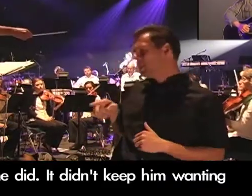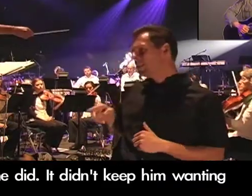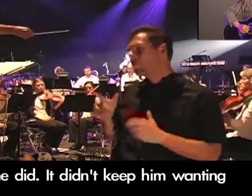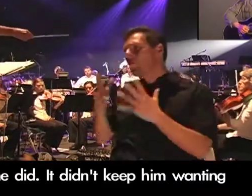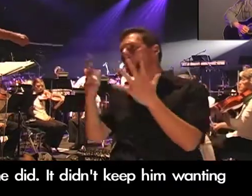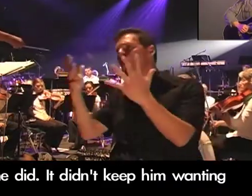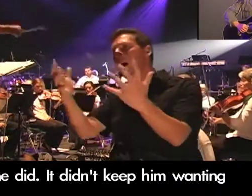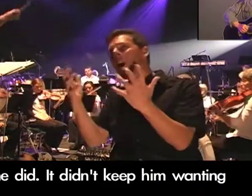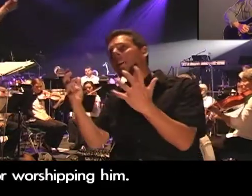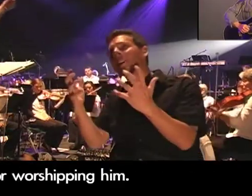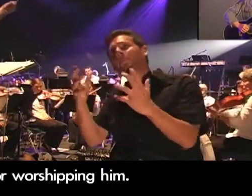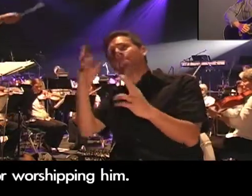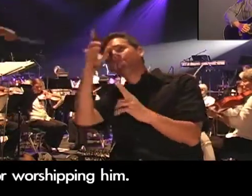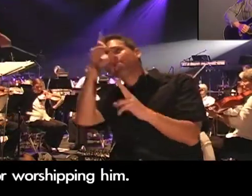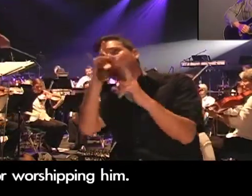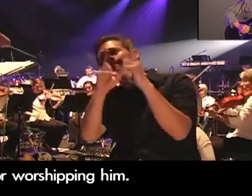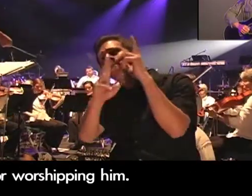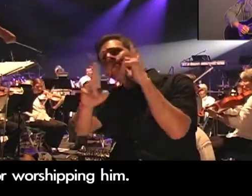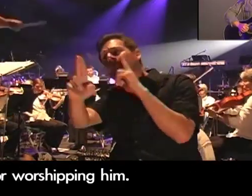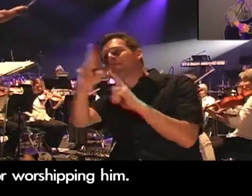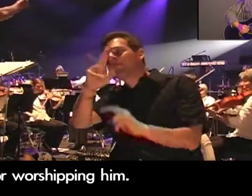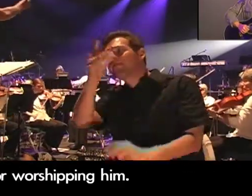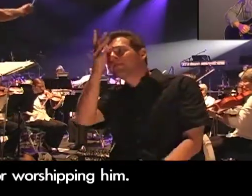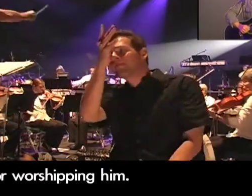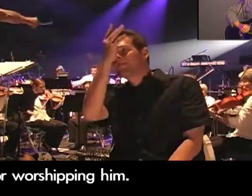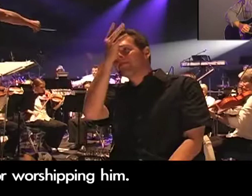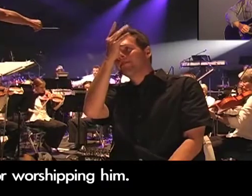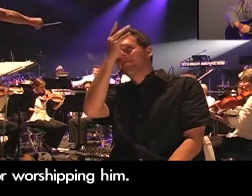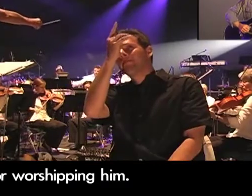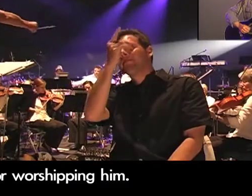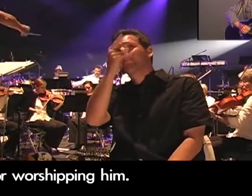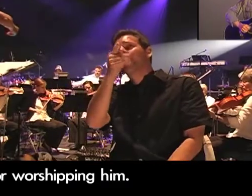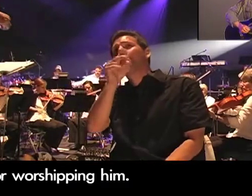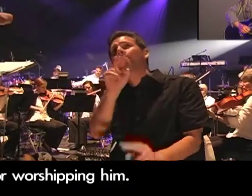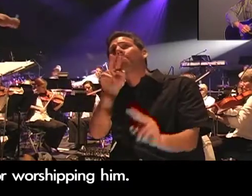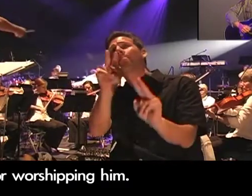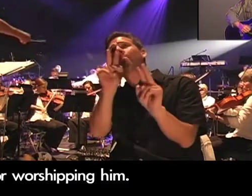wanting or worshipping him.